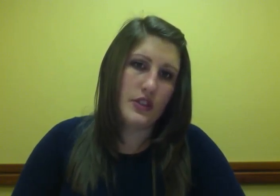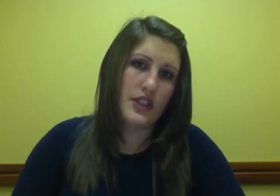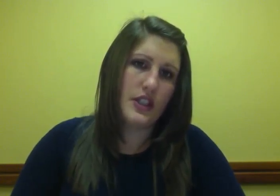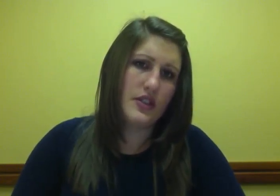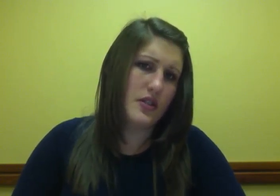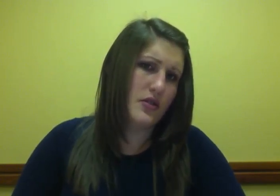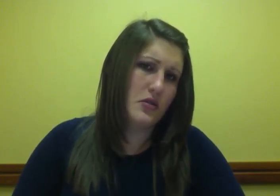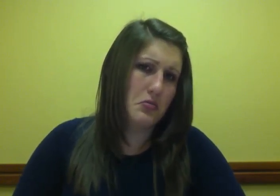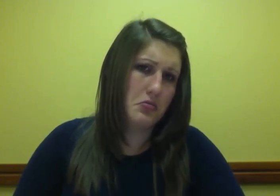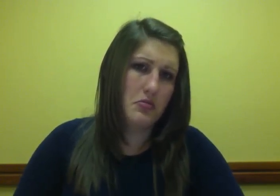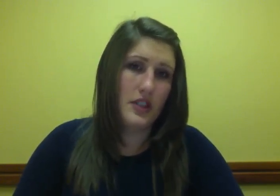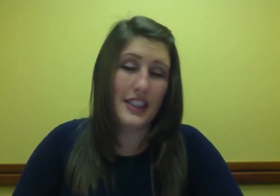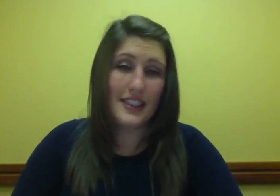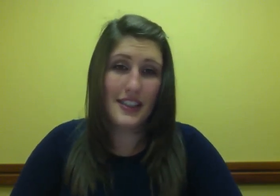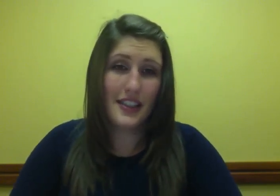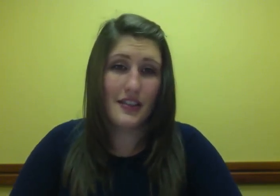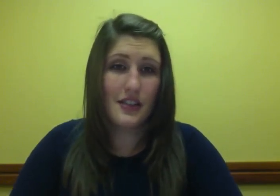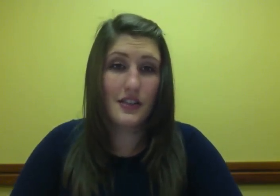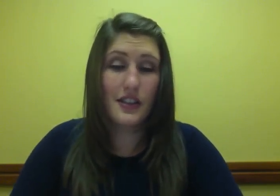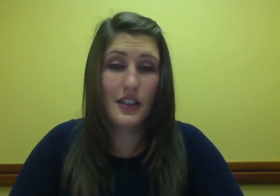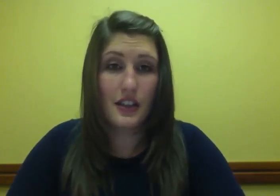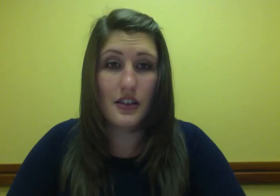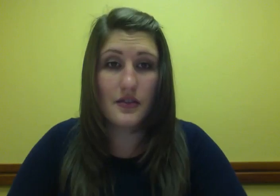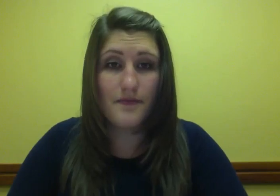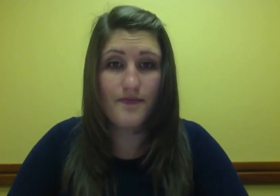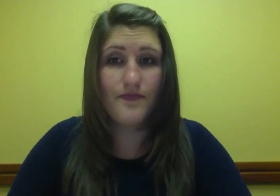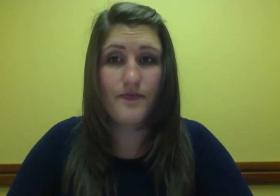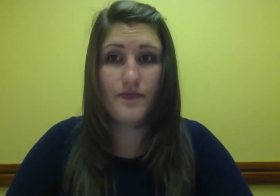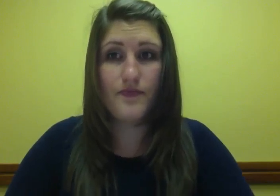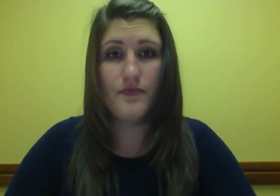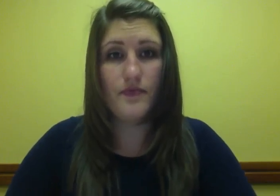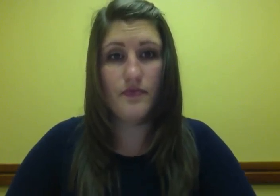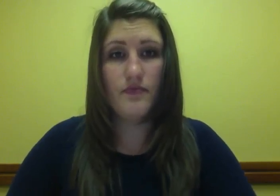Different colors? Can't see it. She's looking at them.